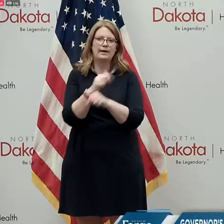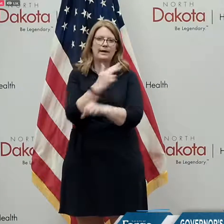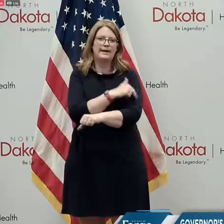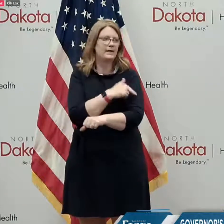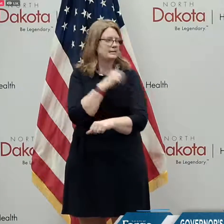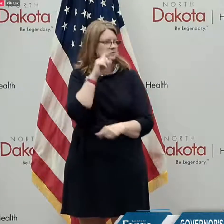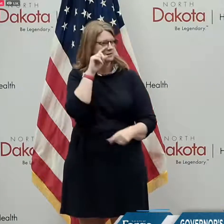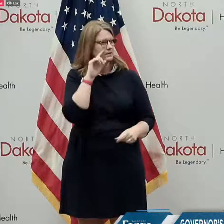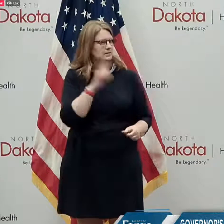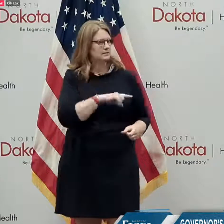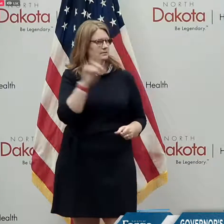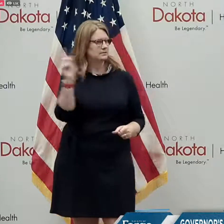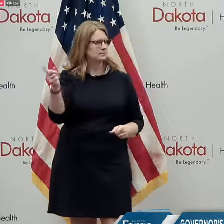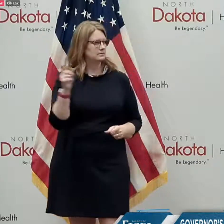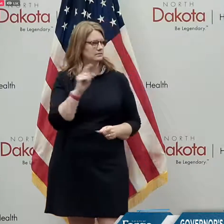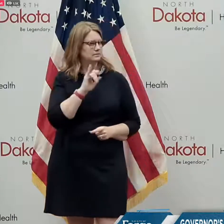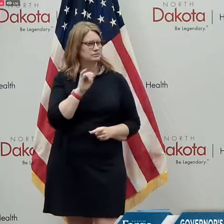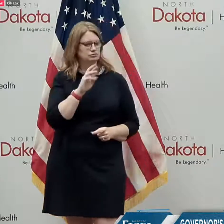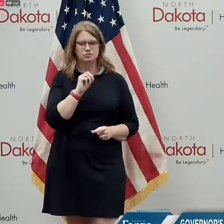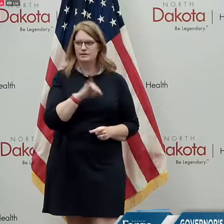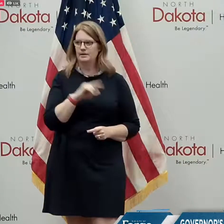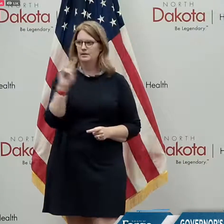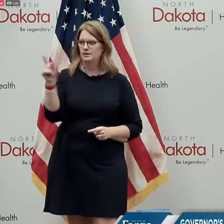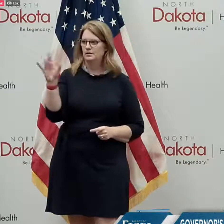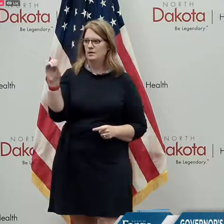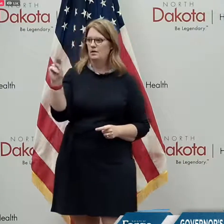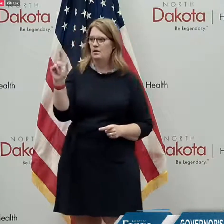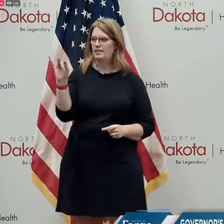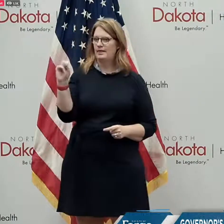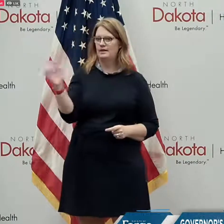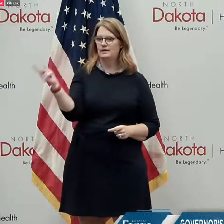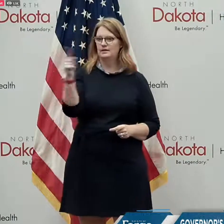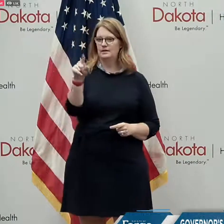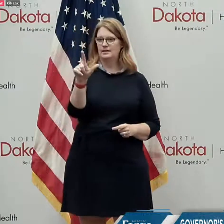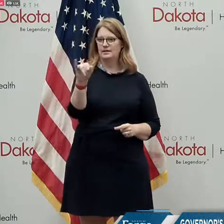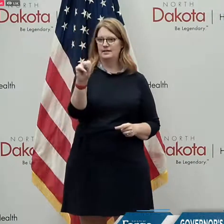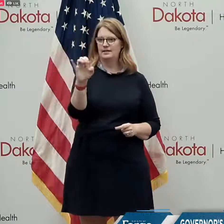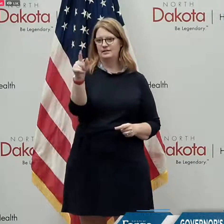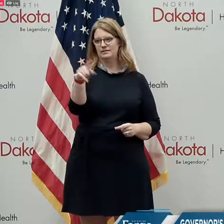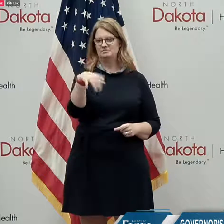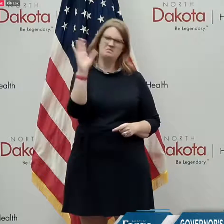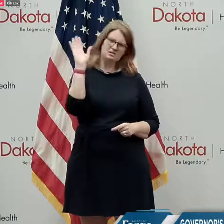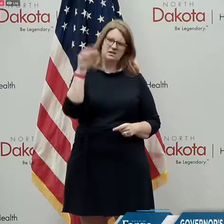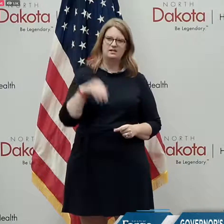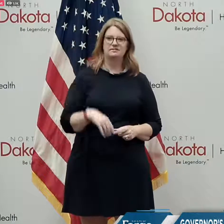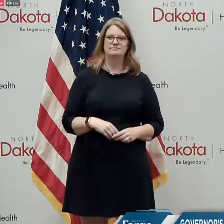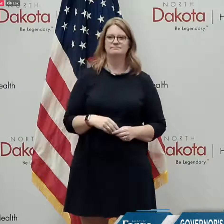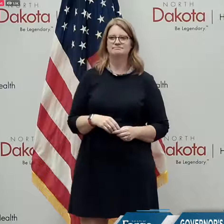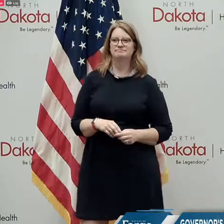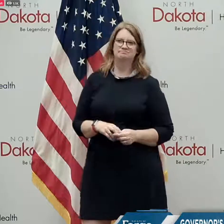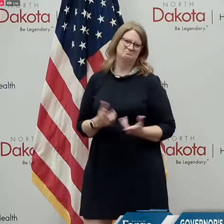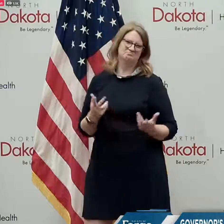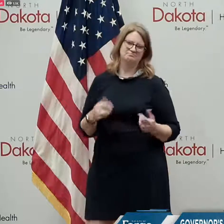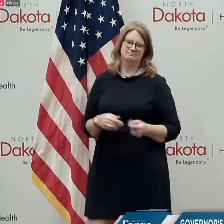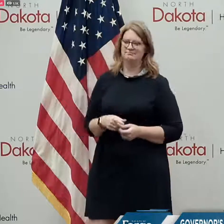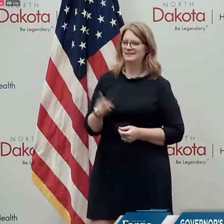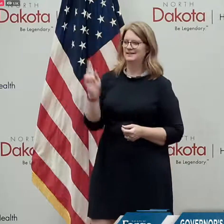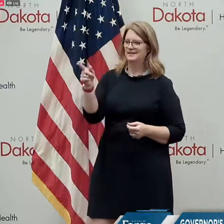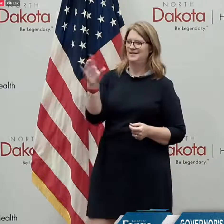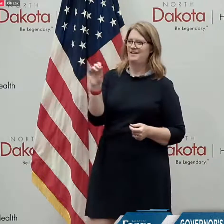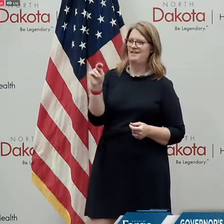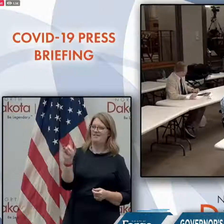I'm gonna flip to this side, Jeremy, if I can. We'll go online, and then Lane, did you have your hand up too, or not? Okay, we'll go